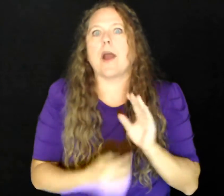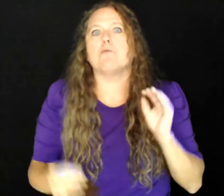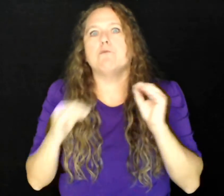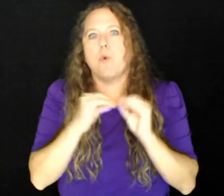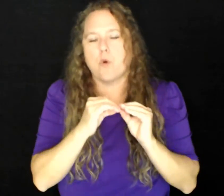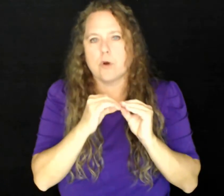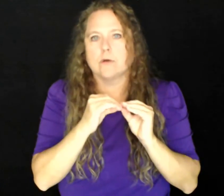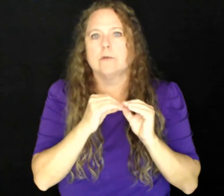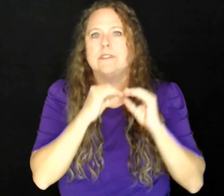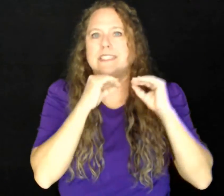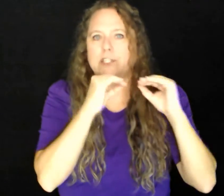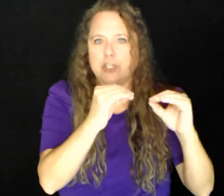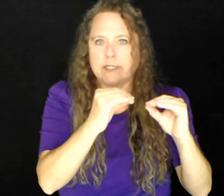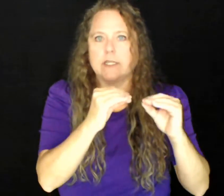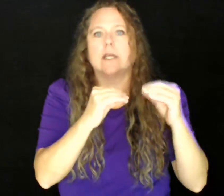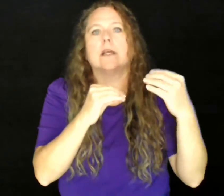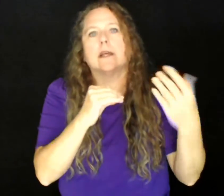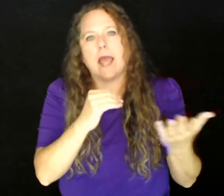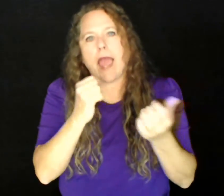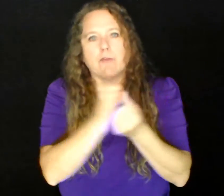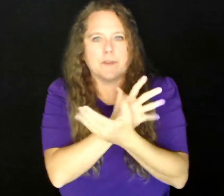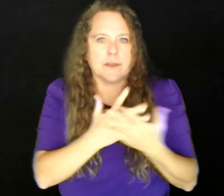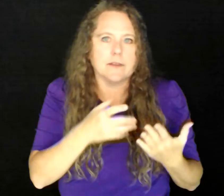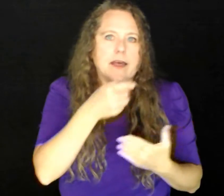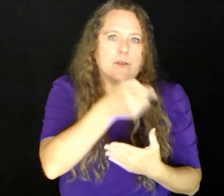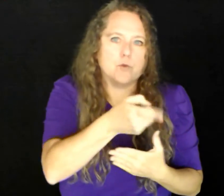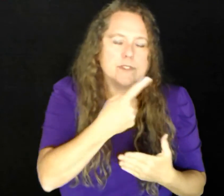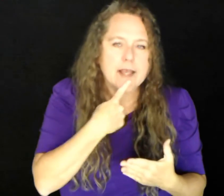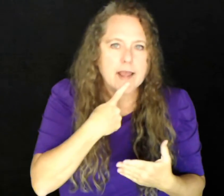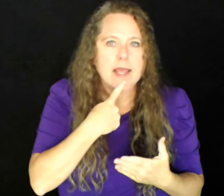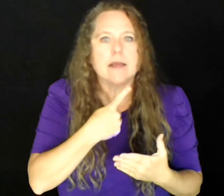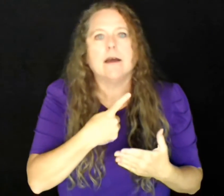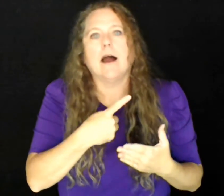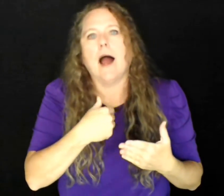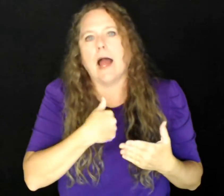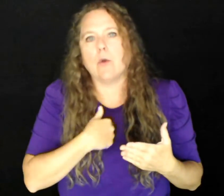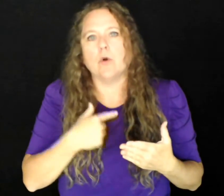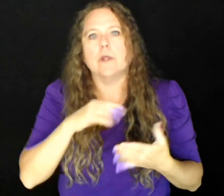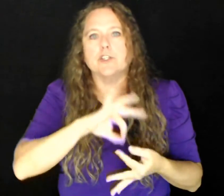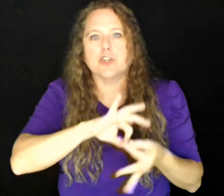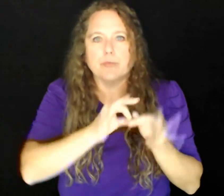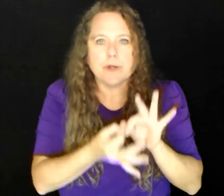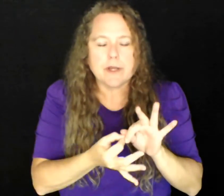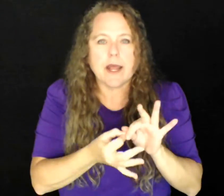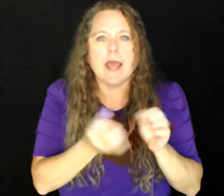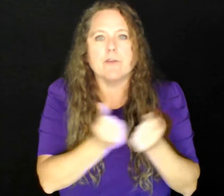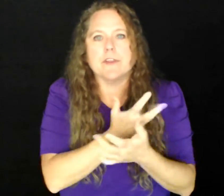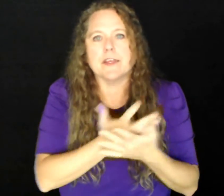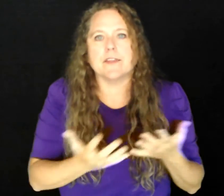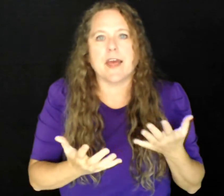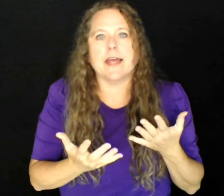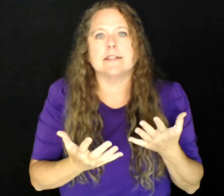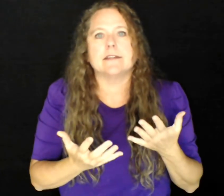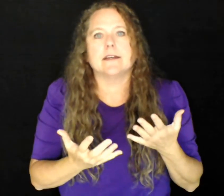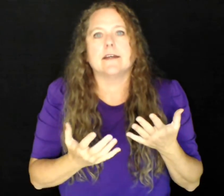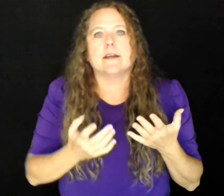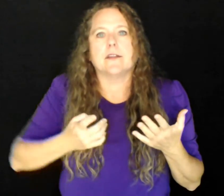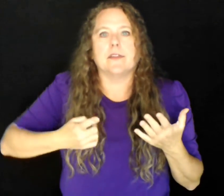require more teaching. Everything that you say, I will interpret. Everything that